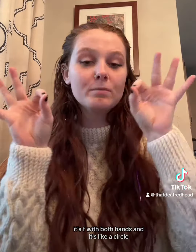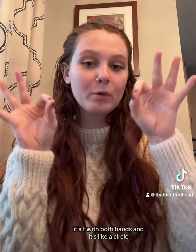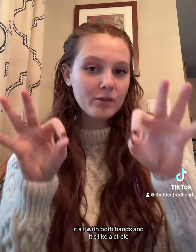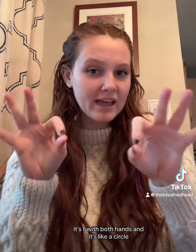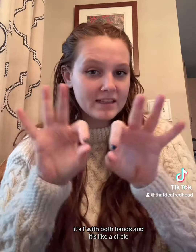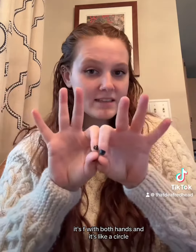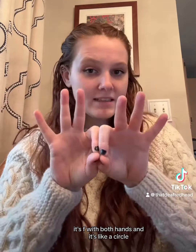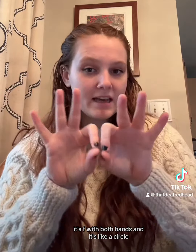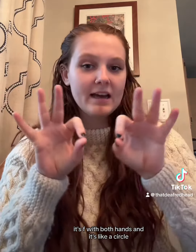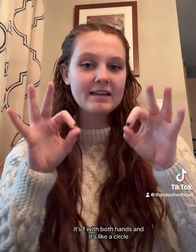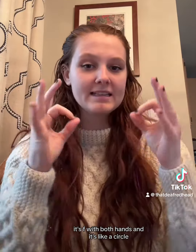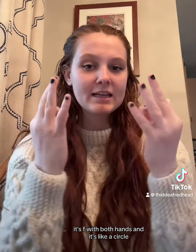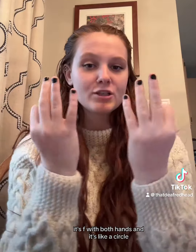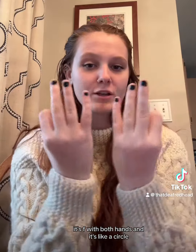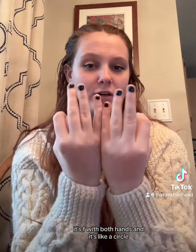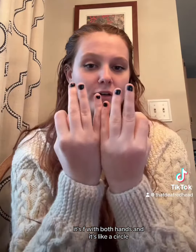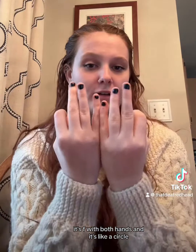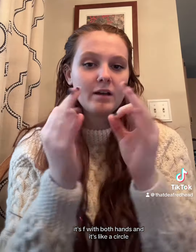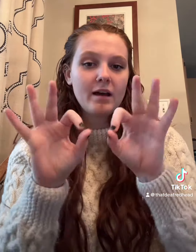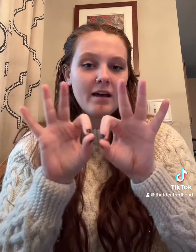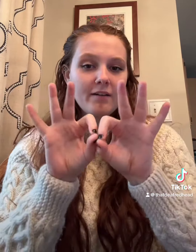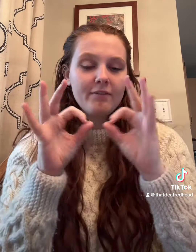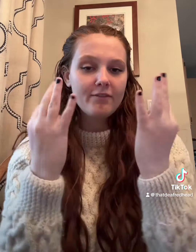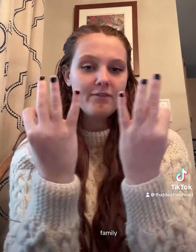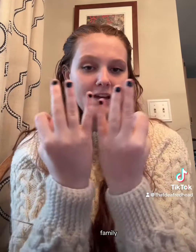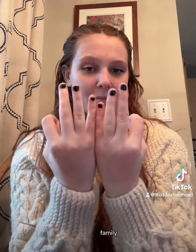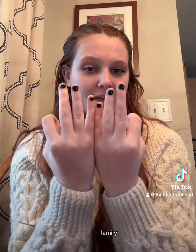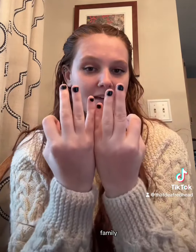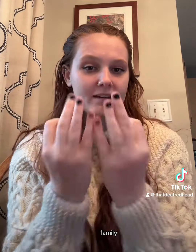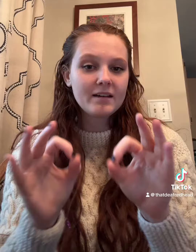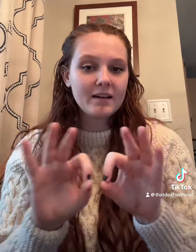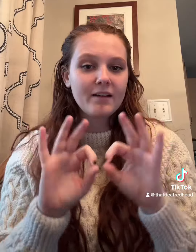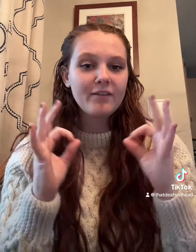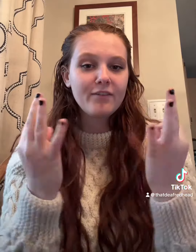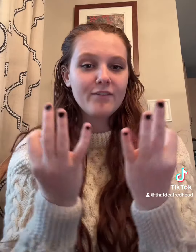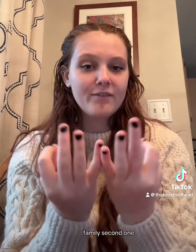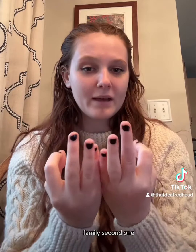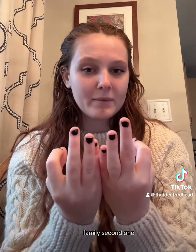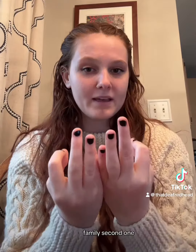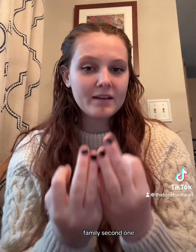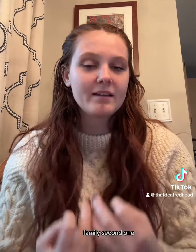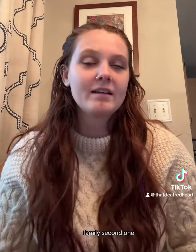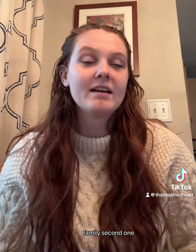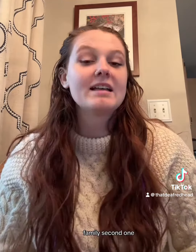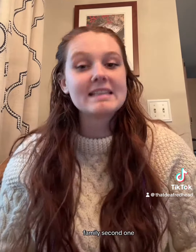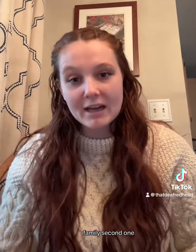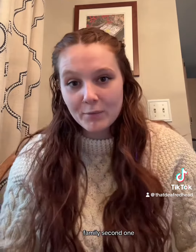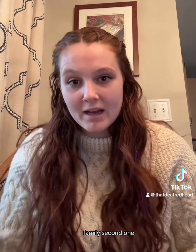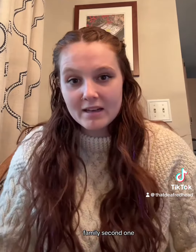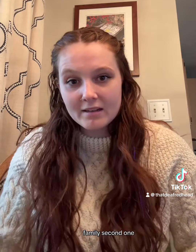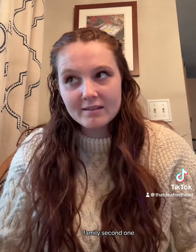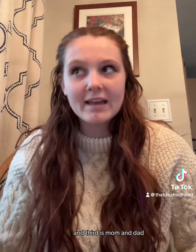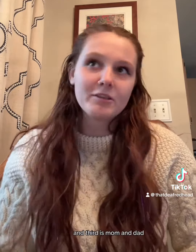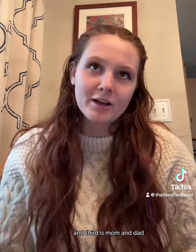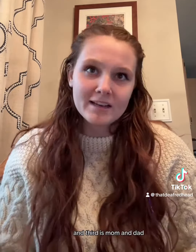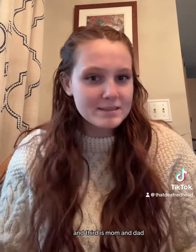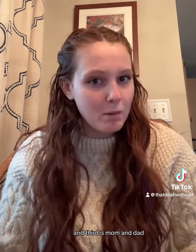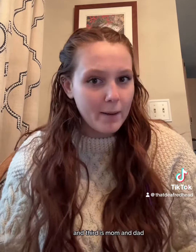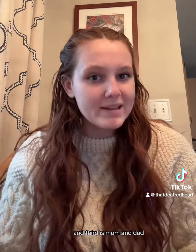both hands, and it's like a circle. Family. Family. Second one and third is mom and